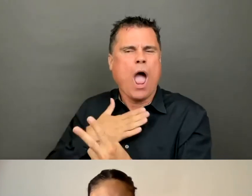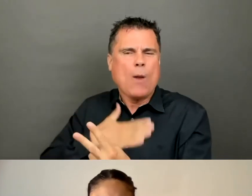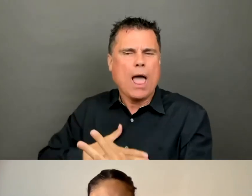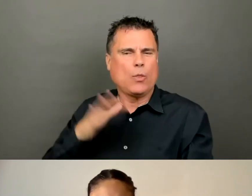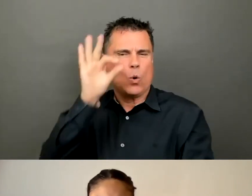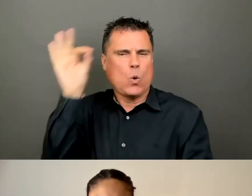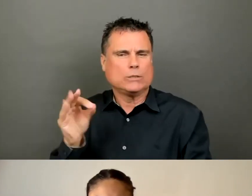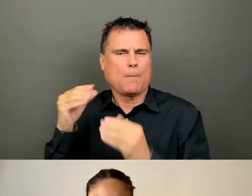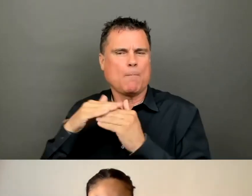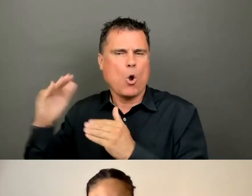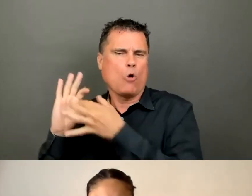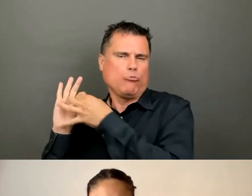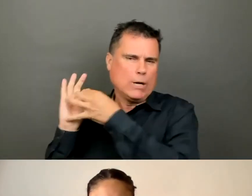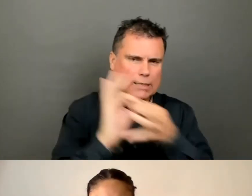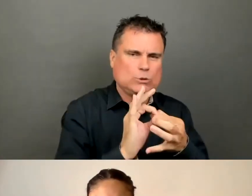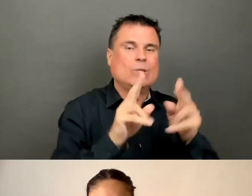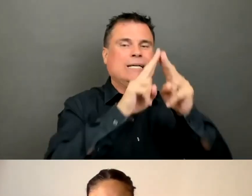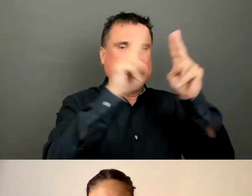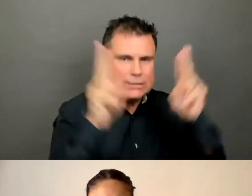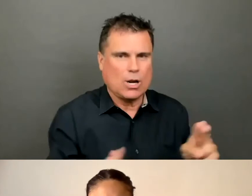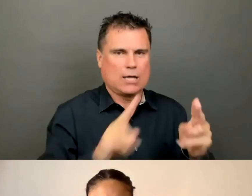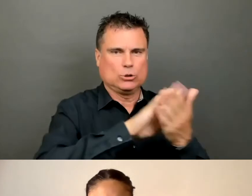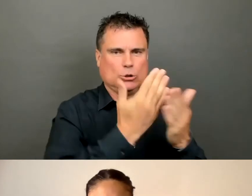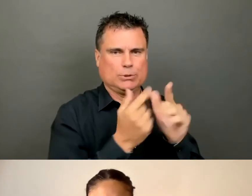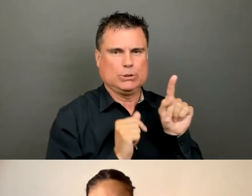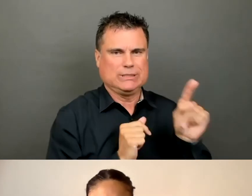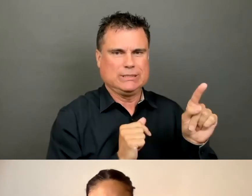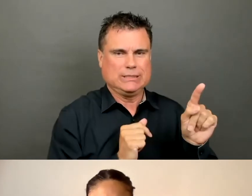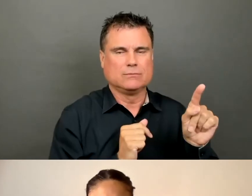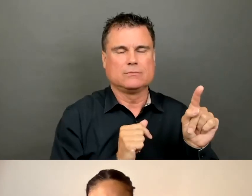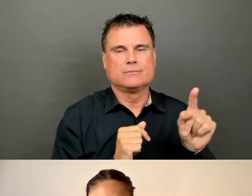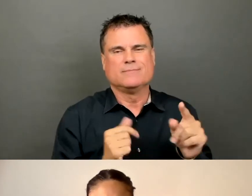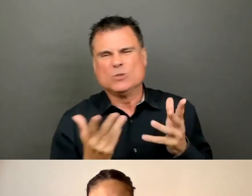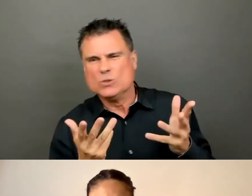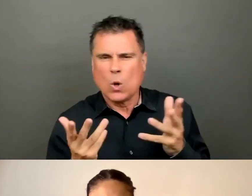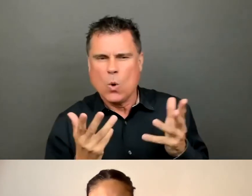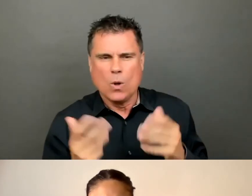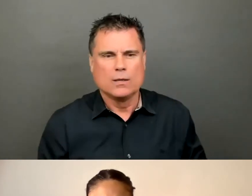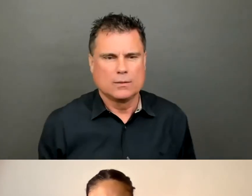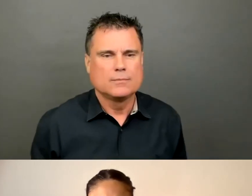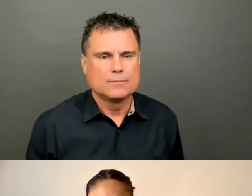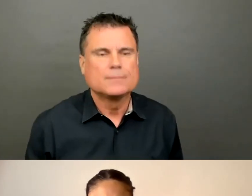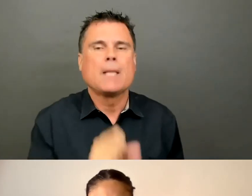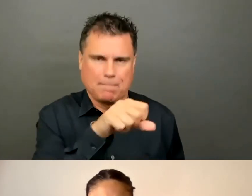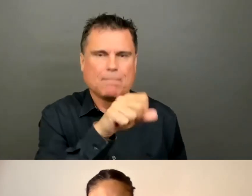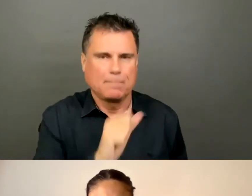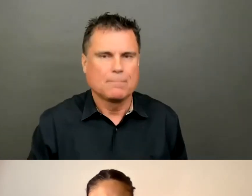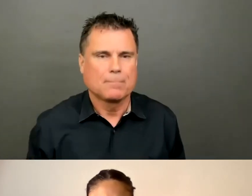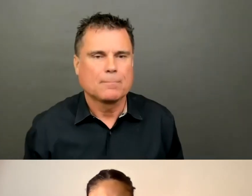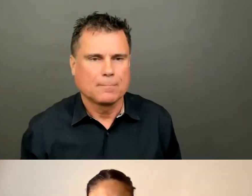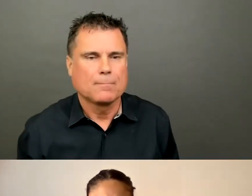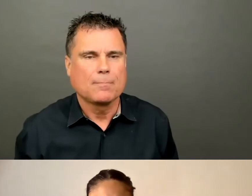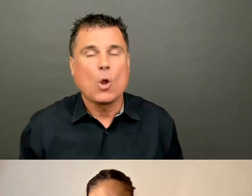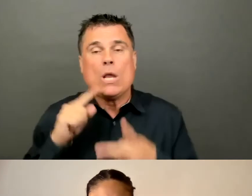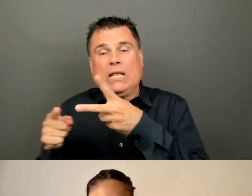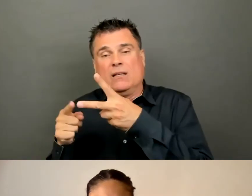with Australia as well. So I would like the question more to international sign interpreters. So, you know,